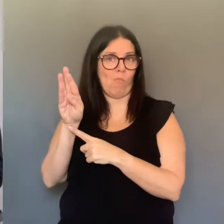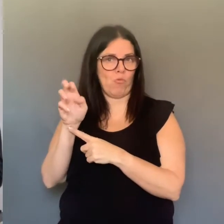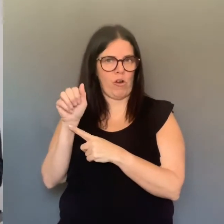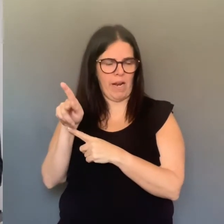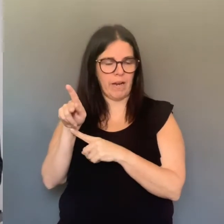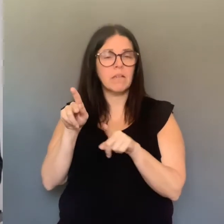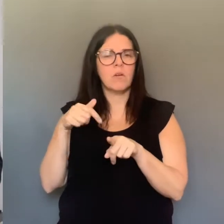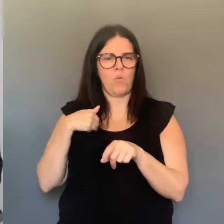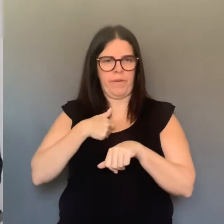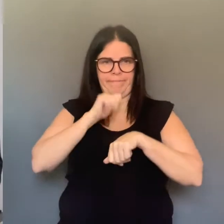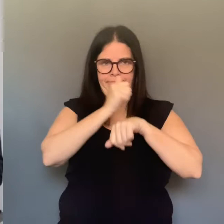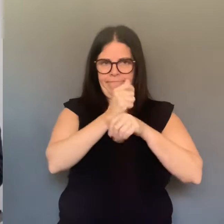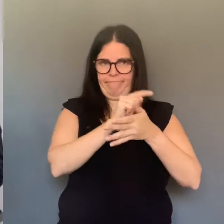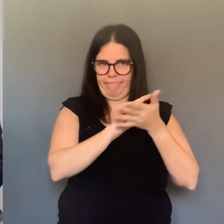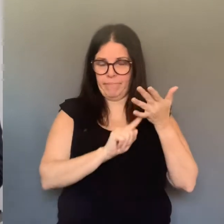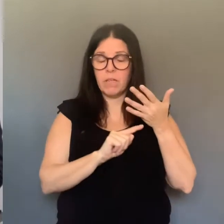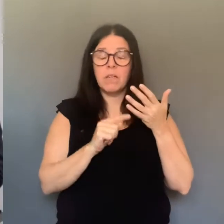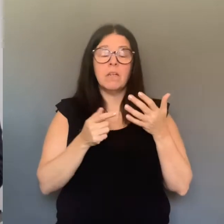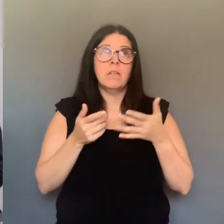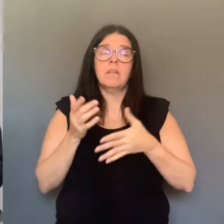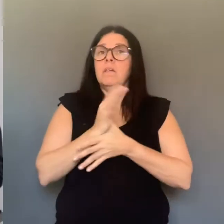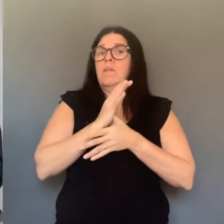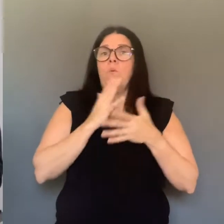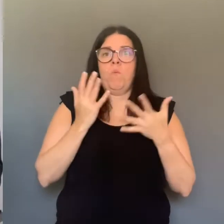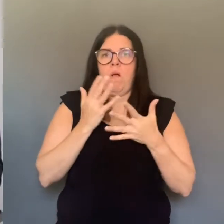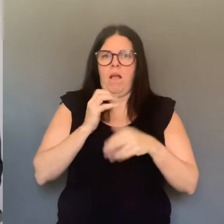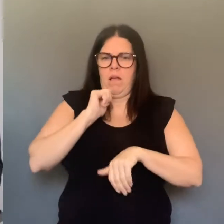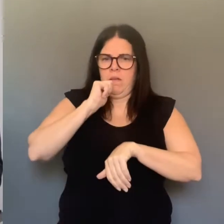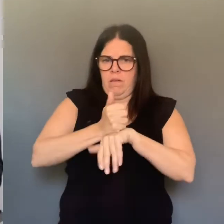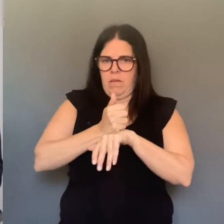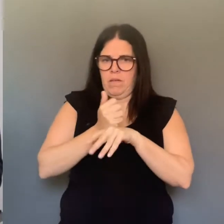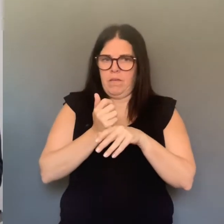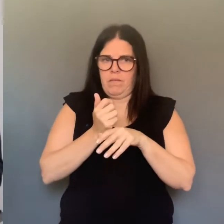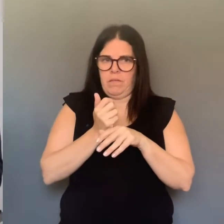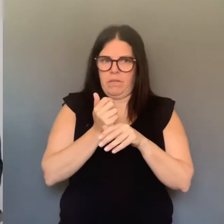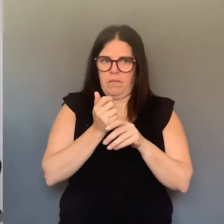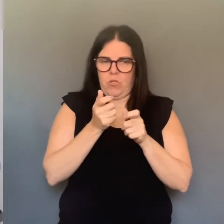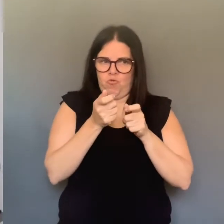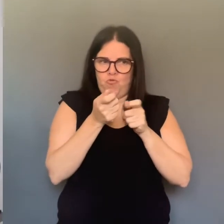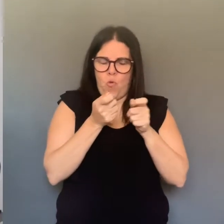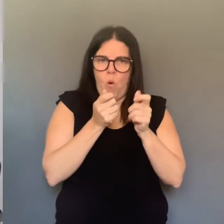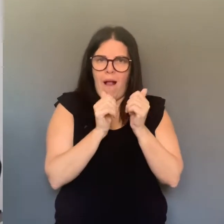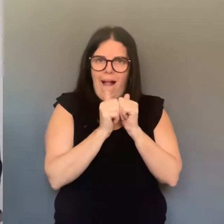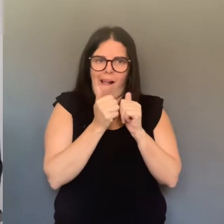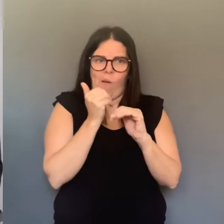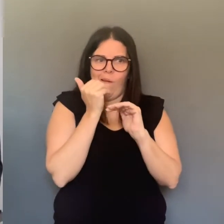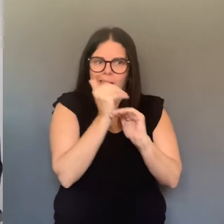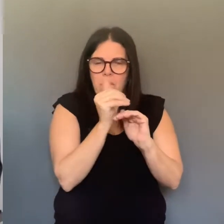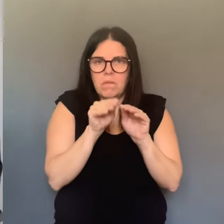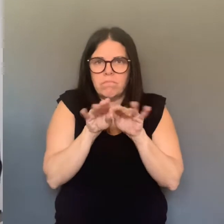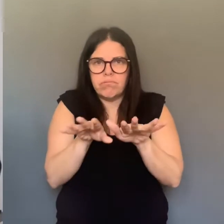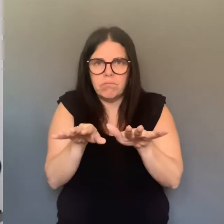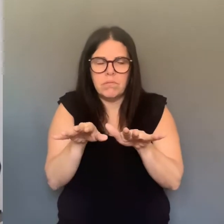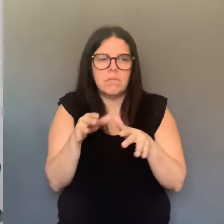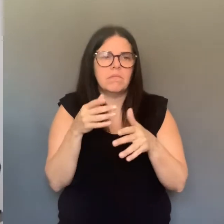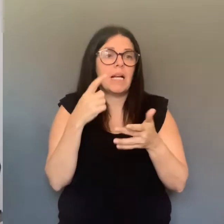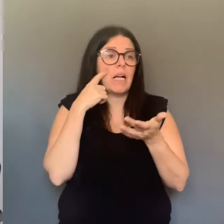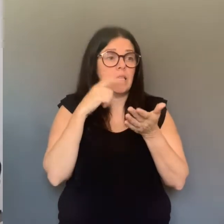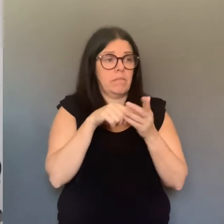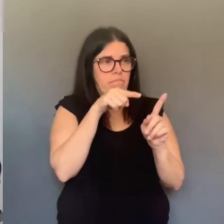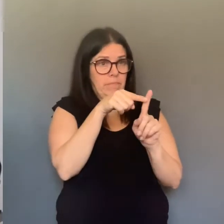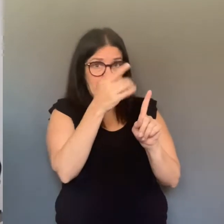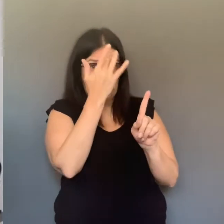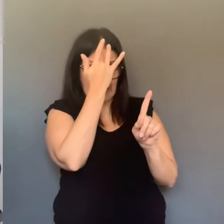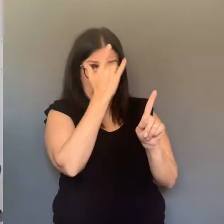the part is how do we put control measures in place to prevent further spread, identifying those who are sick